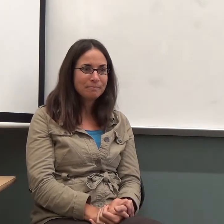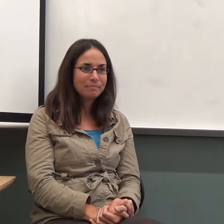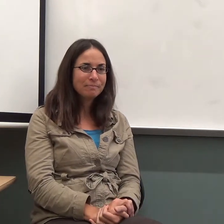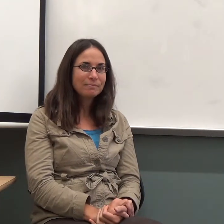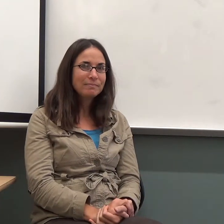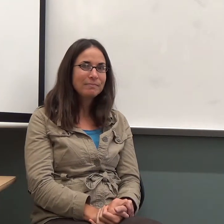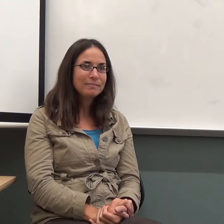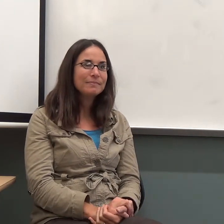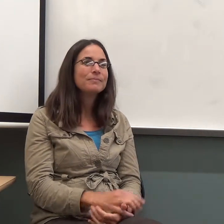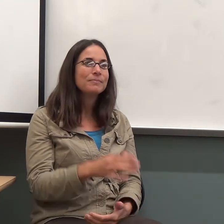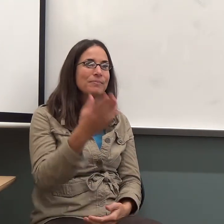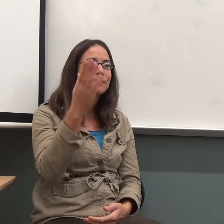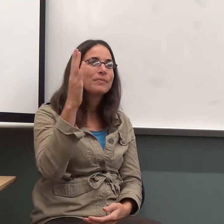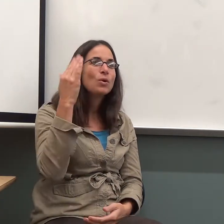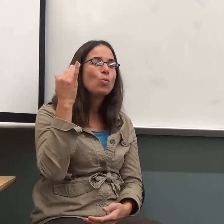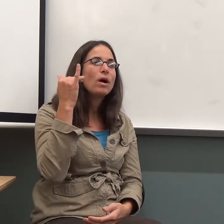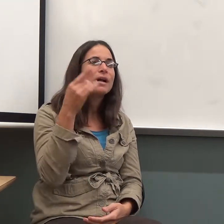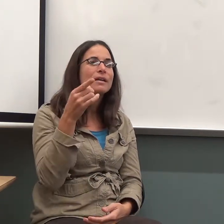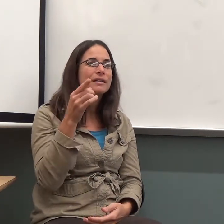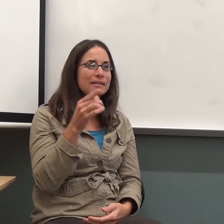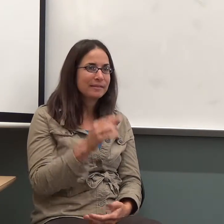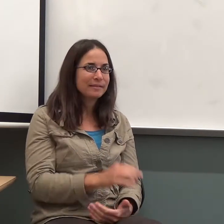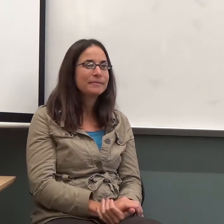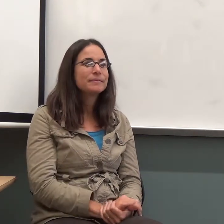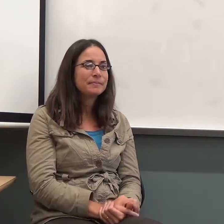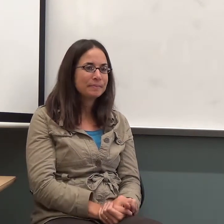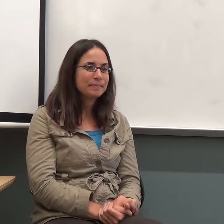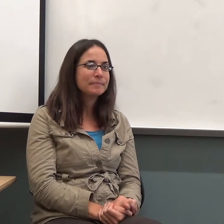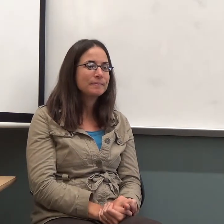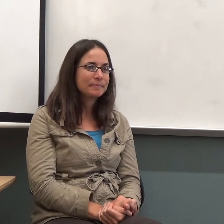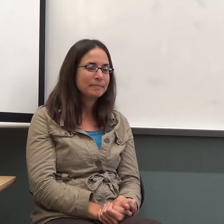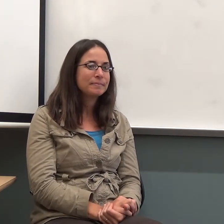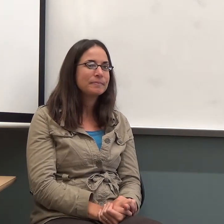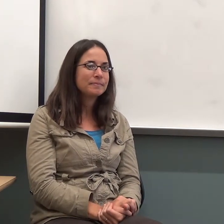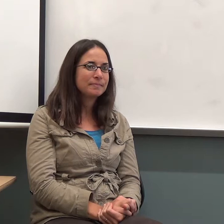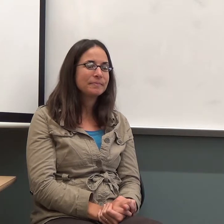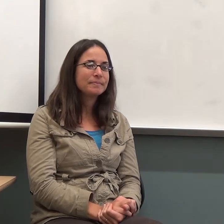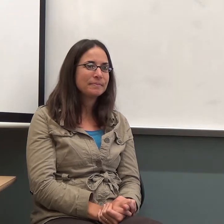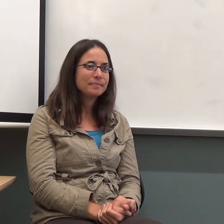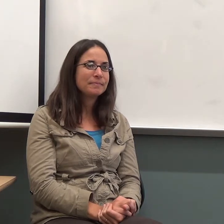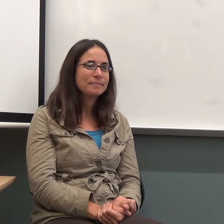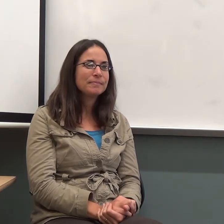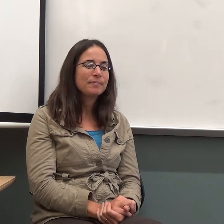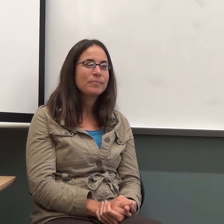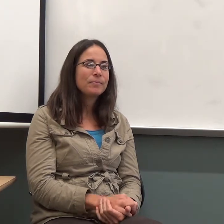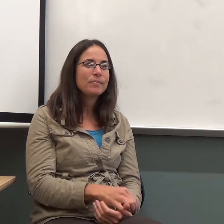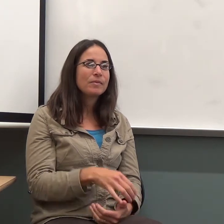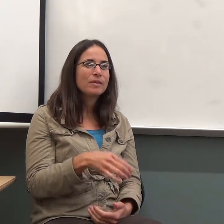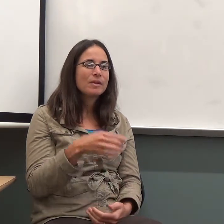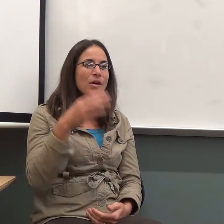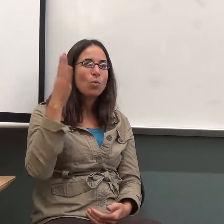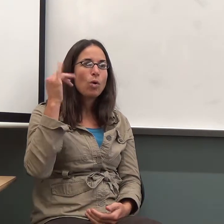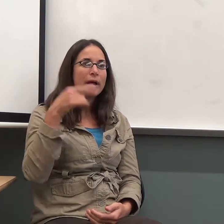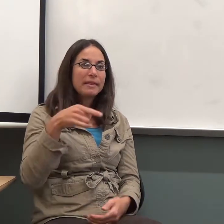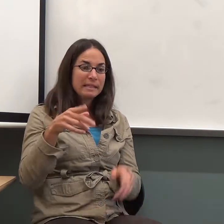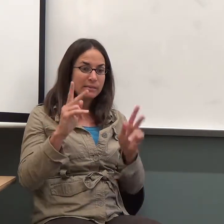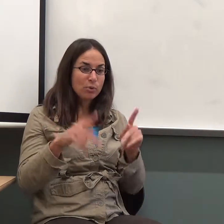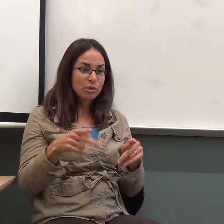wheel. A future car takes the operator from point A to point B without touching your steering wheel. Well, that's good because I don't want anybody on my steering